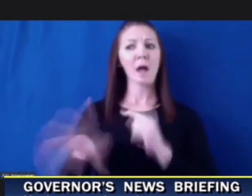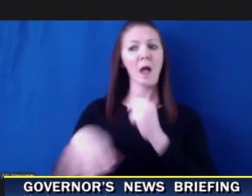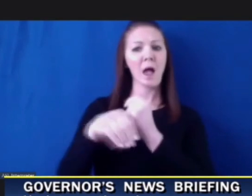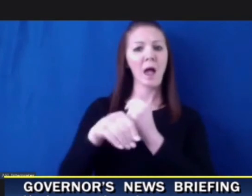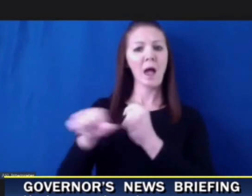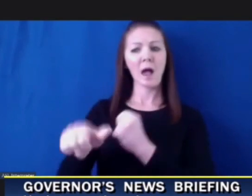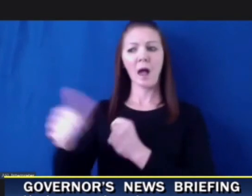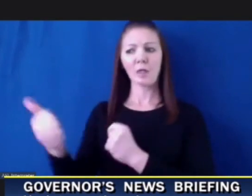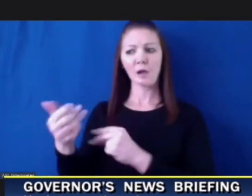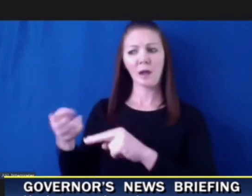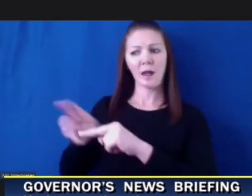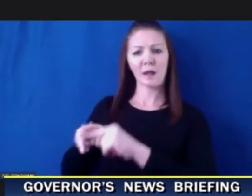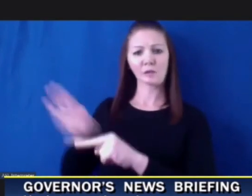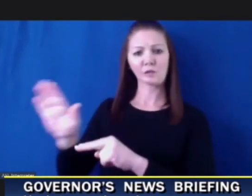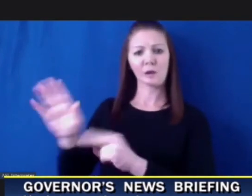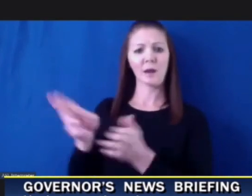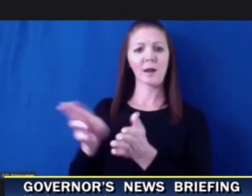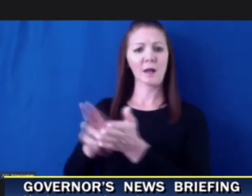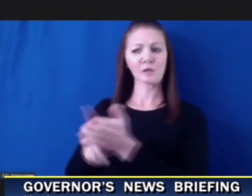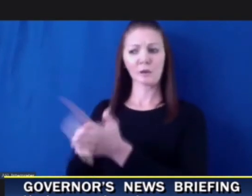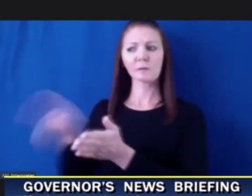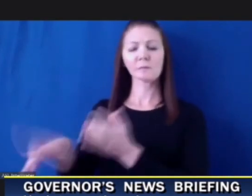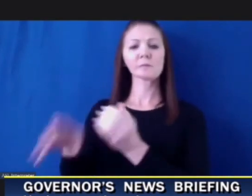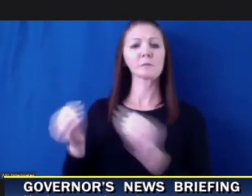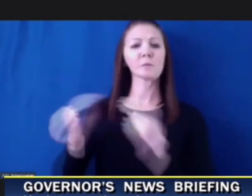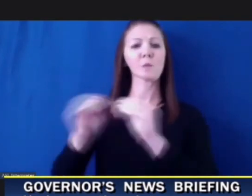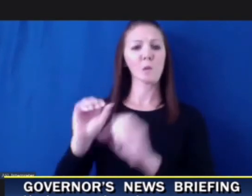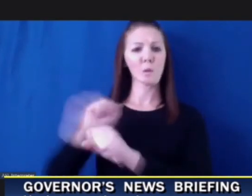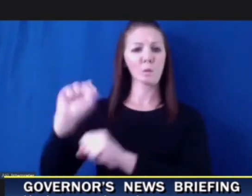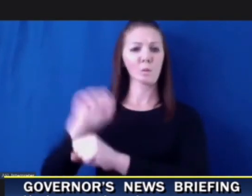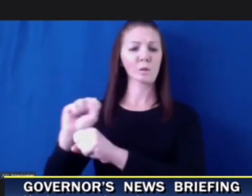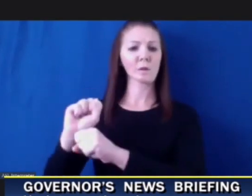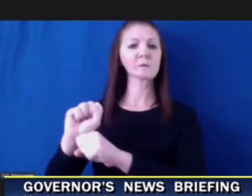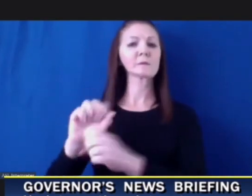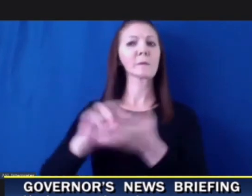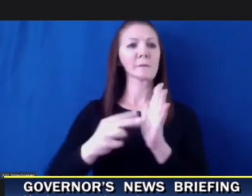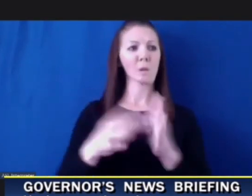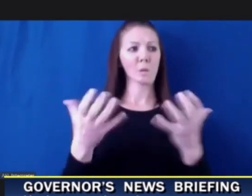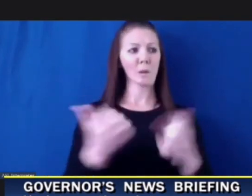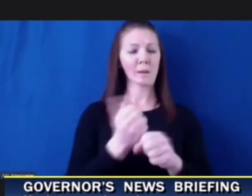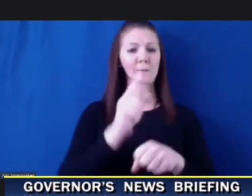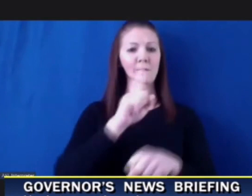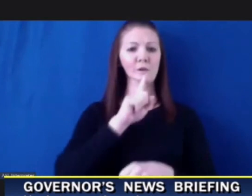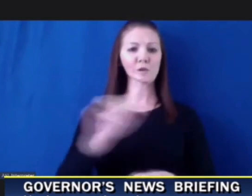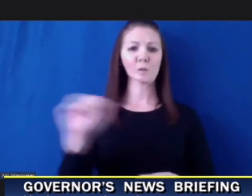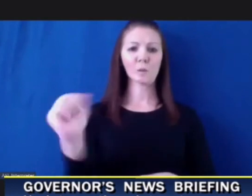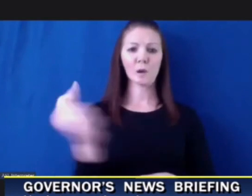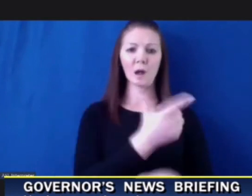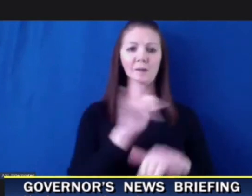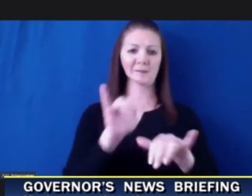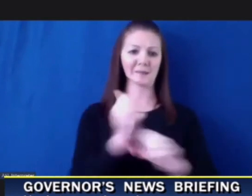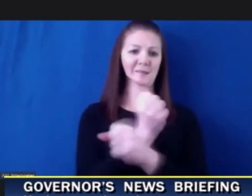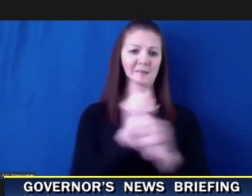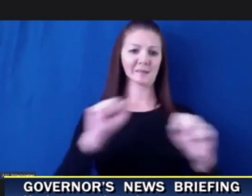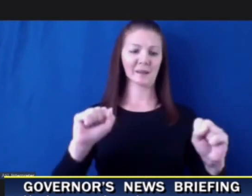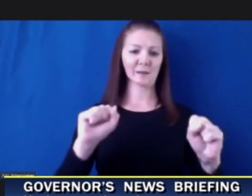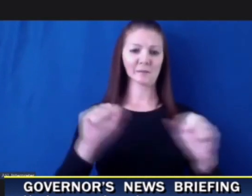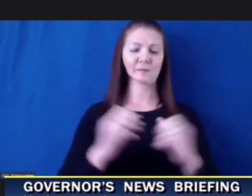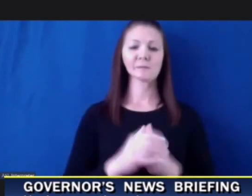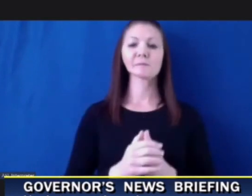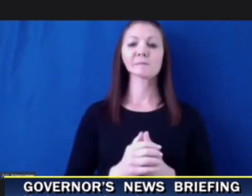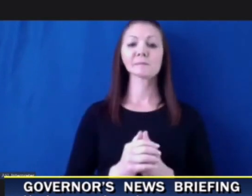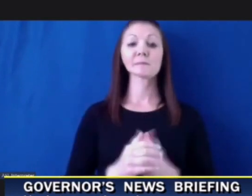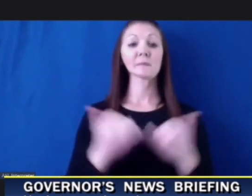and stay home. With that, I think the group that's around our virtual emergency operations table, and love to take your